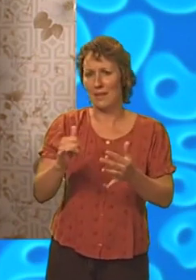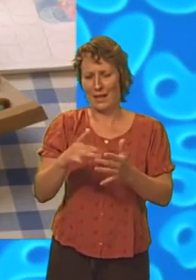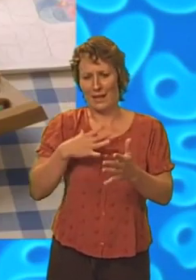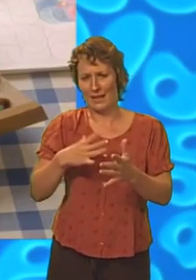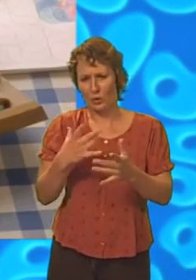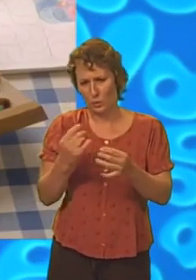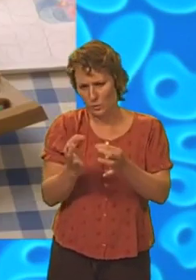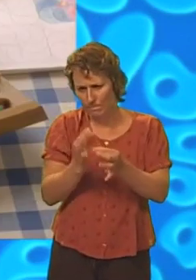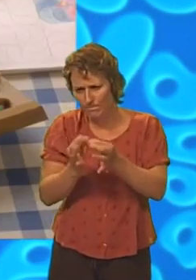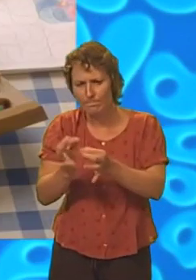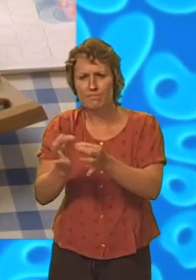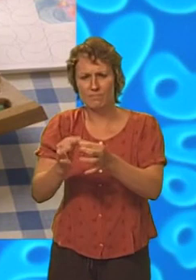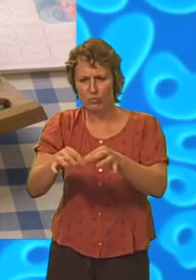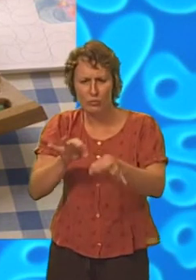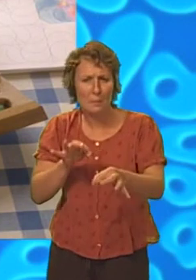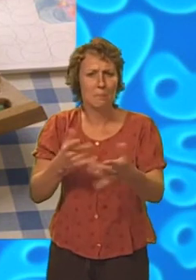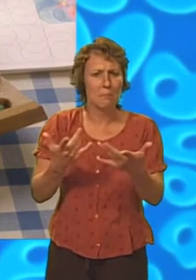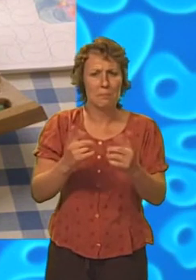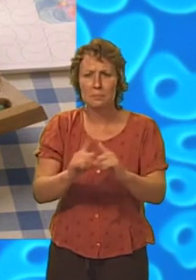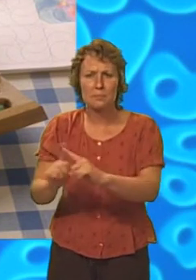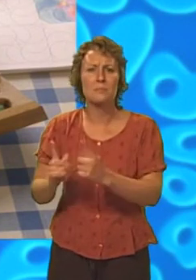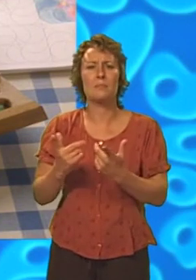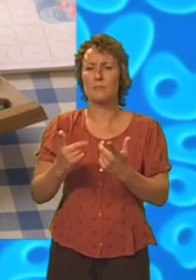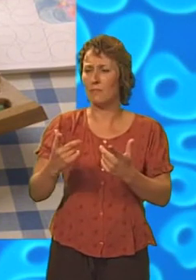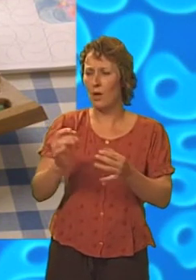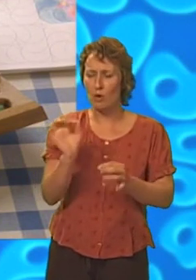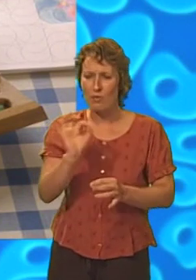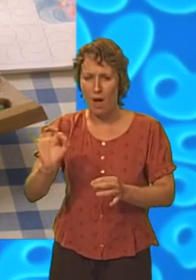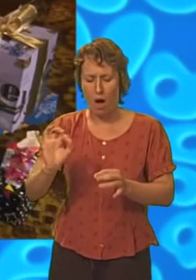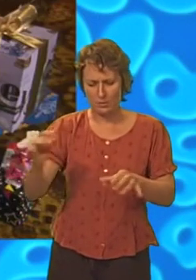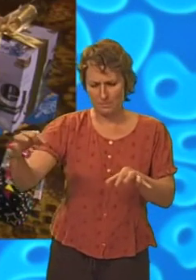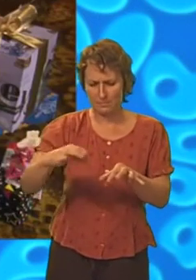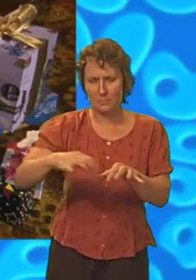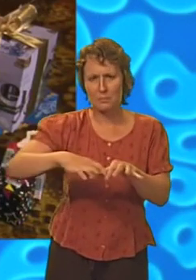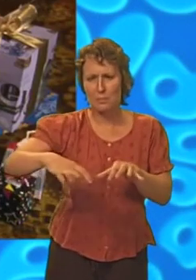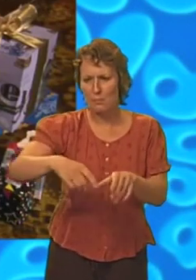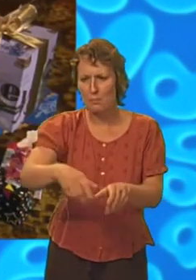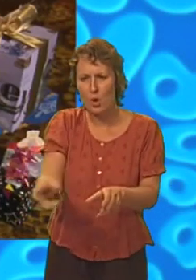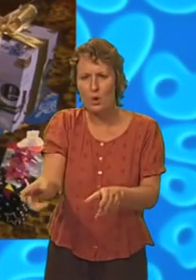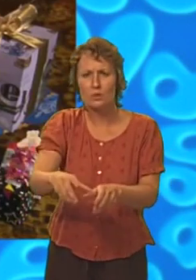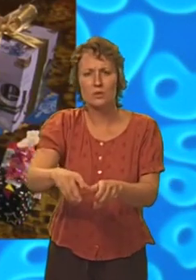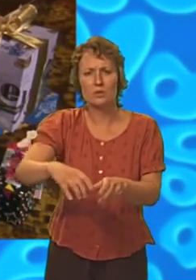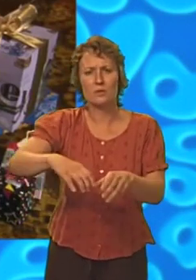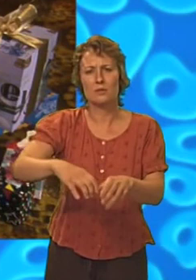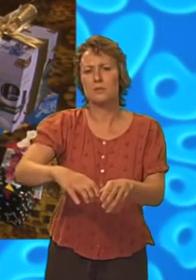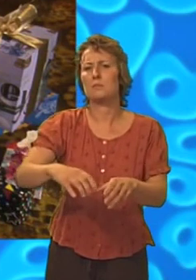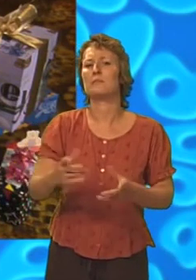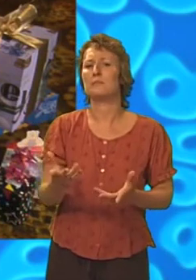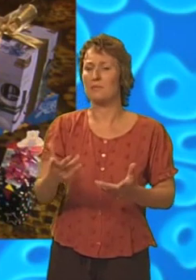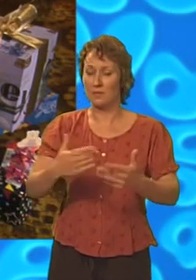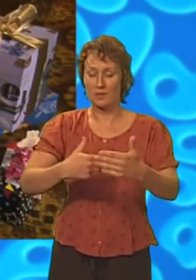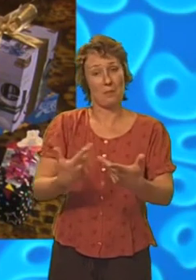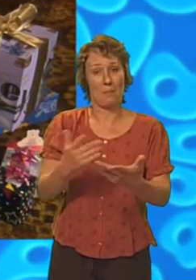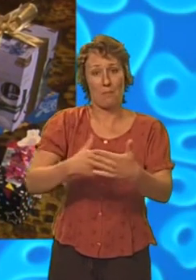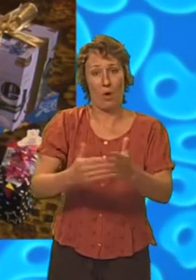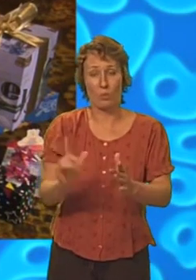mend. Boxes for crayons to help us keep tidy. Boxes for presents that we